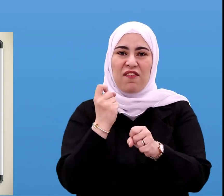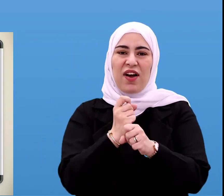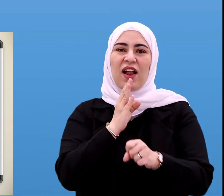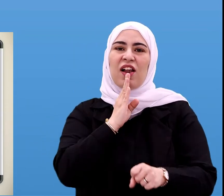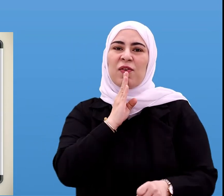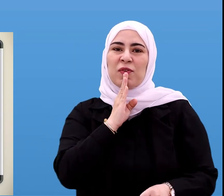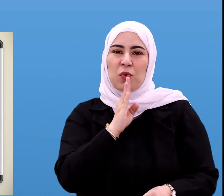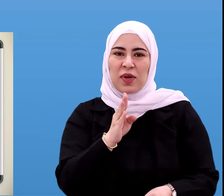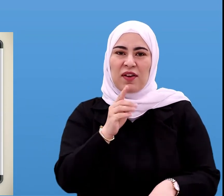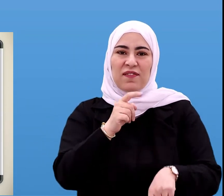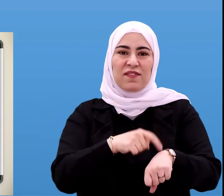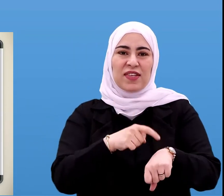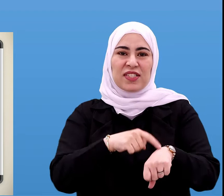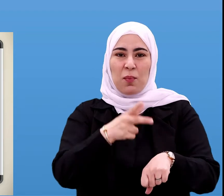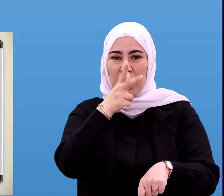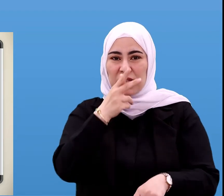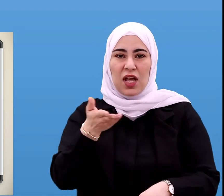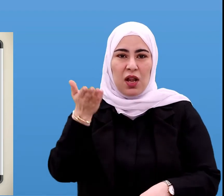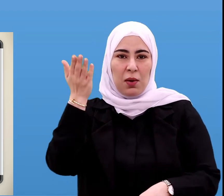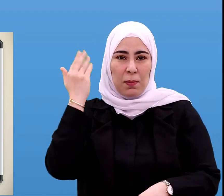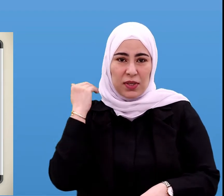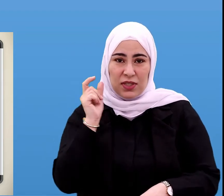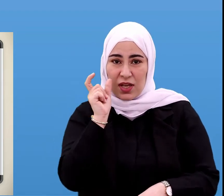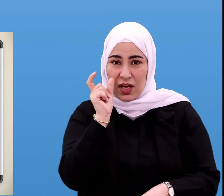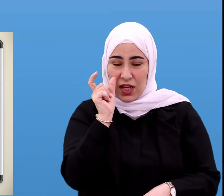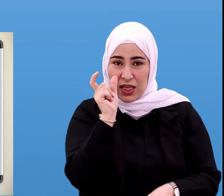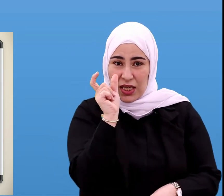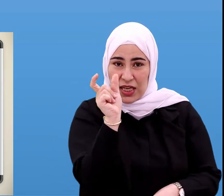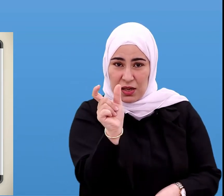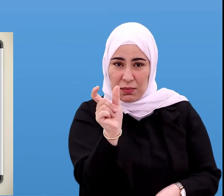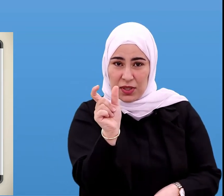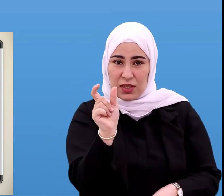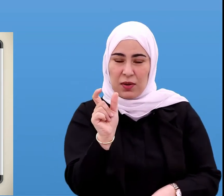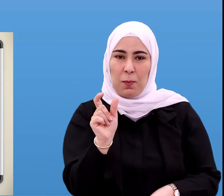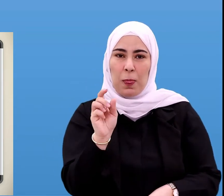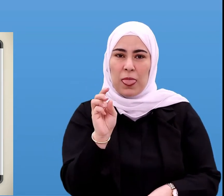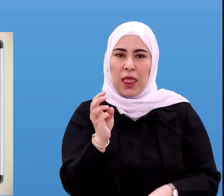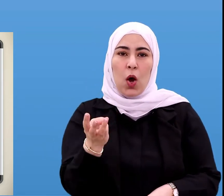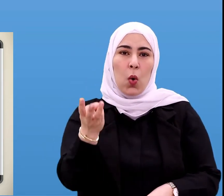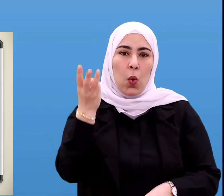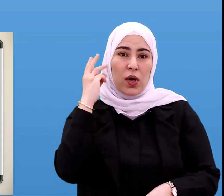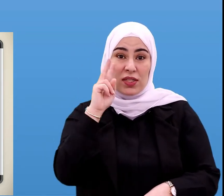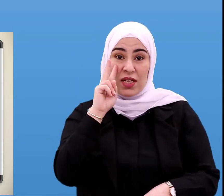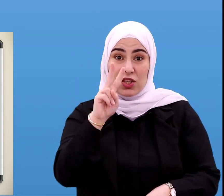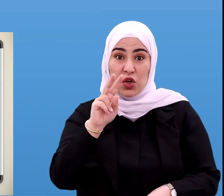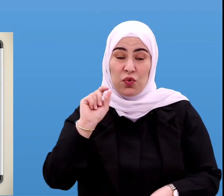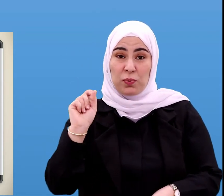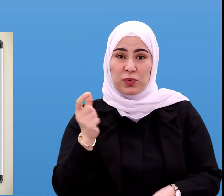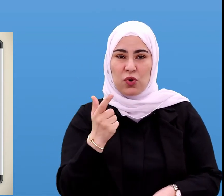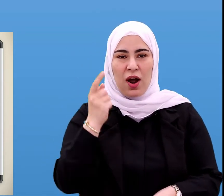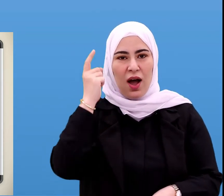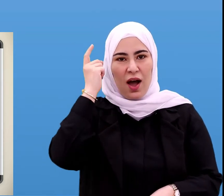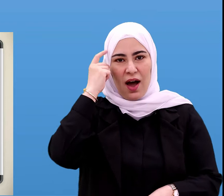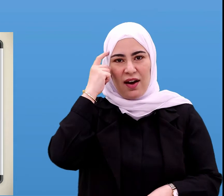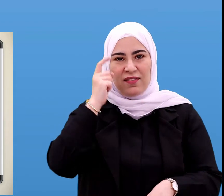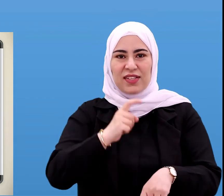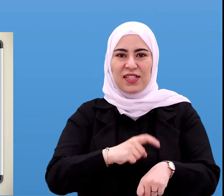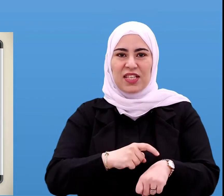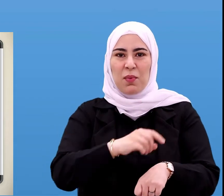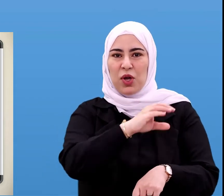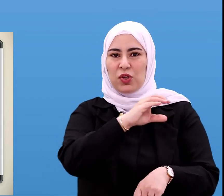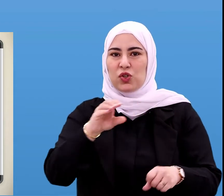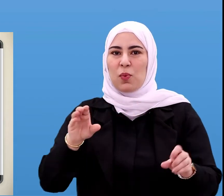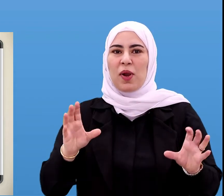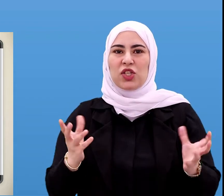see was, I will automatically know that this sentence is in the past. Where is the keyword that